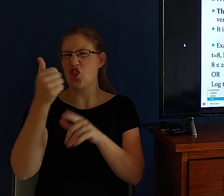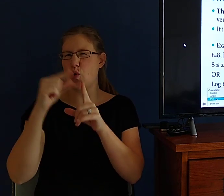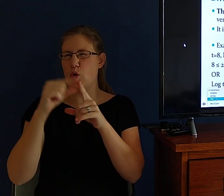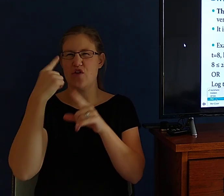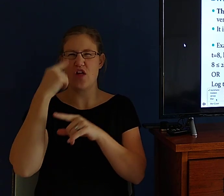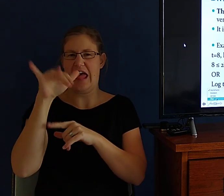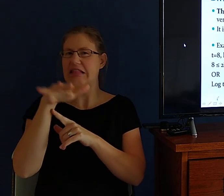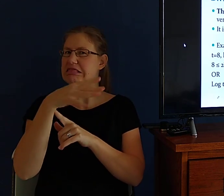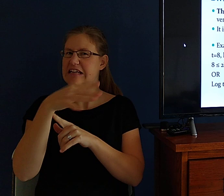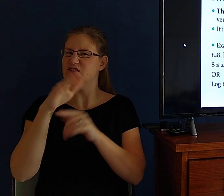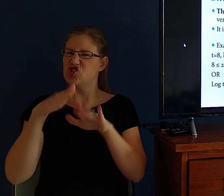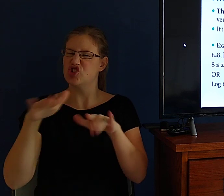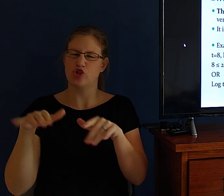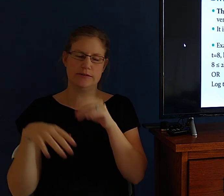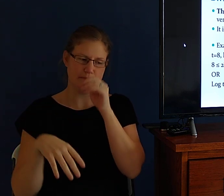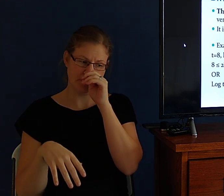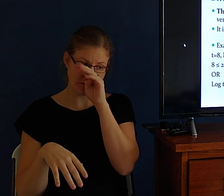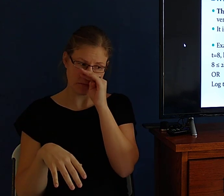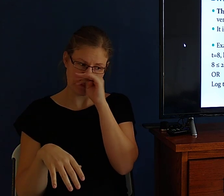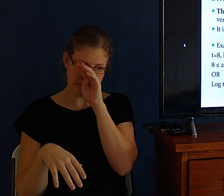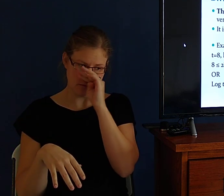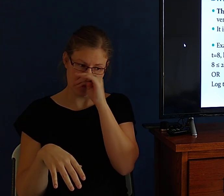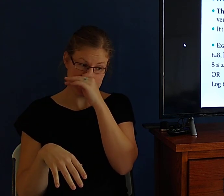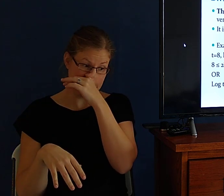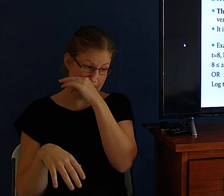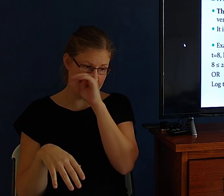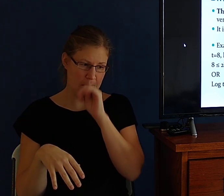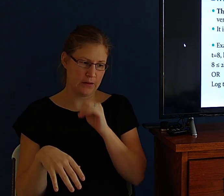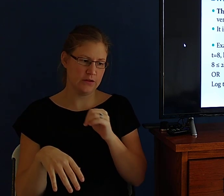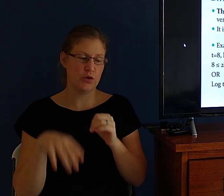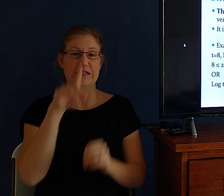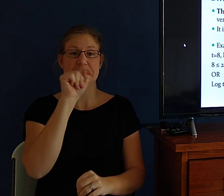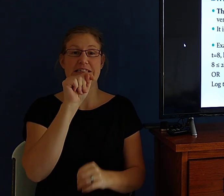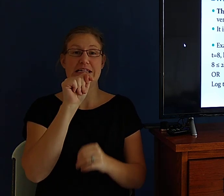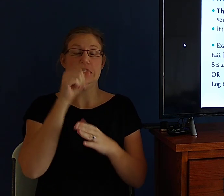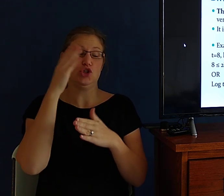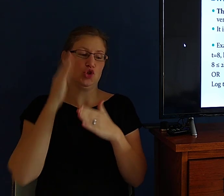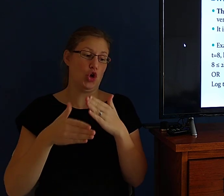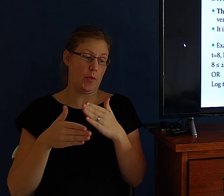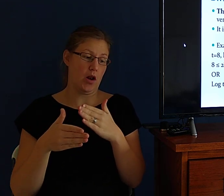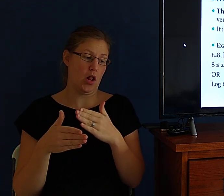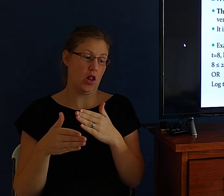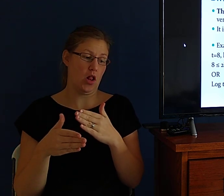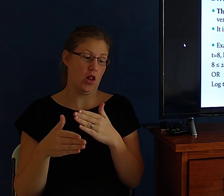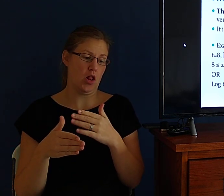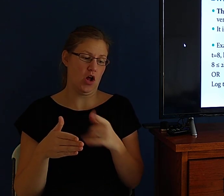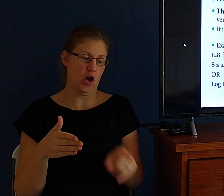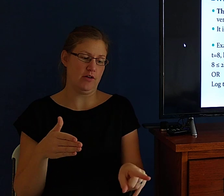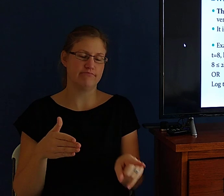the leaves. So the T here, terminal, are the leaves.